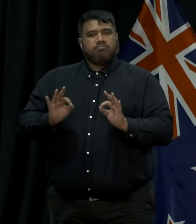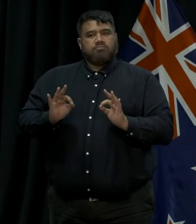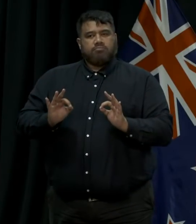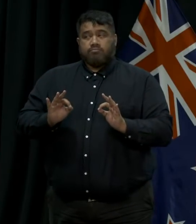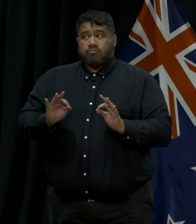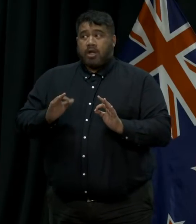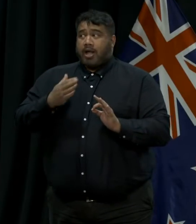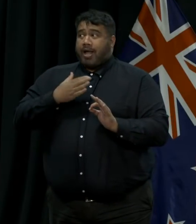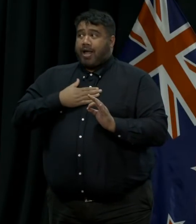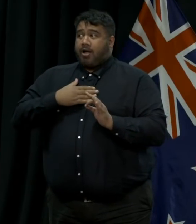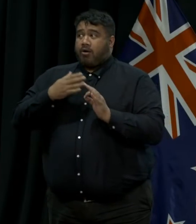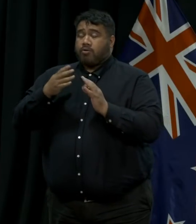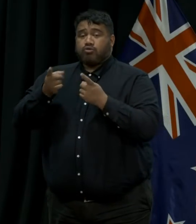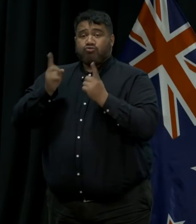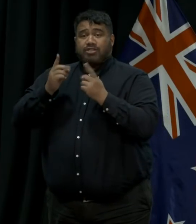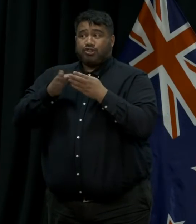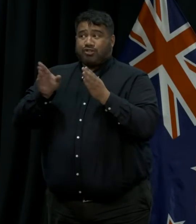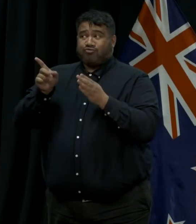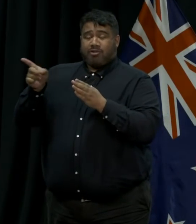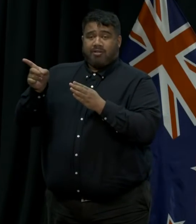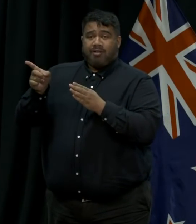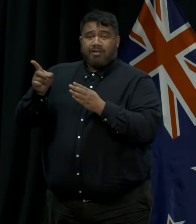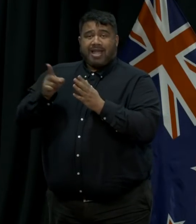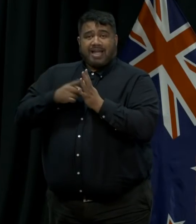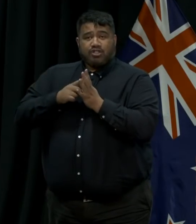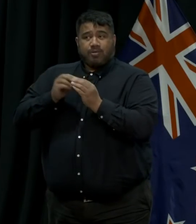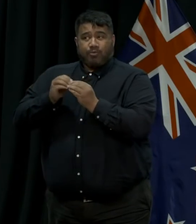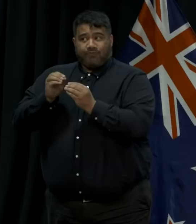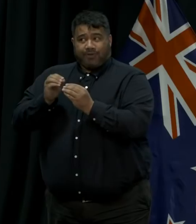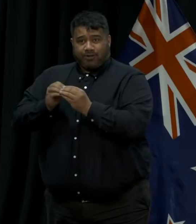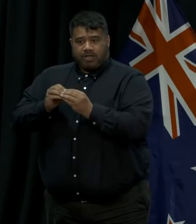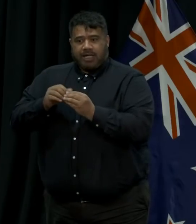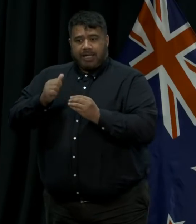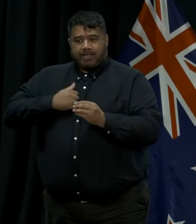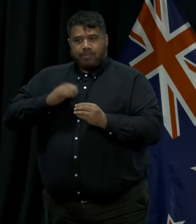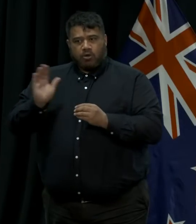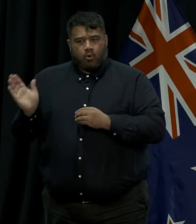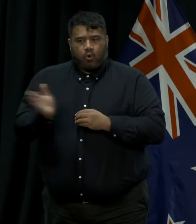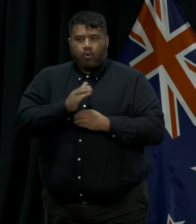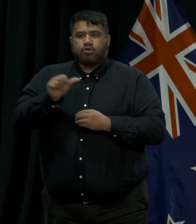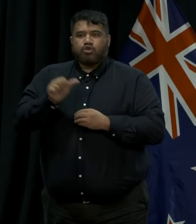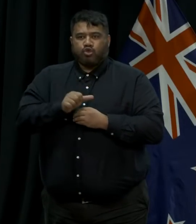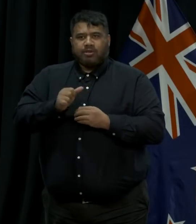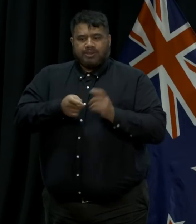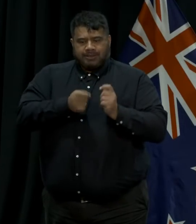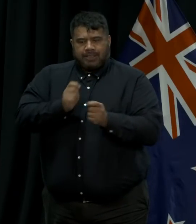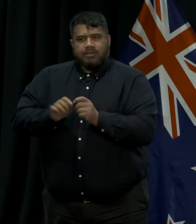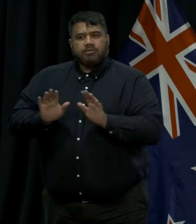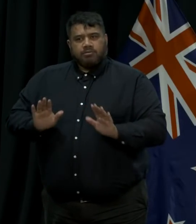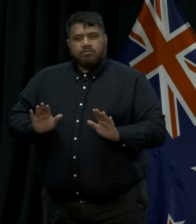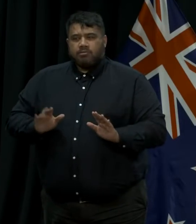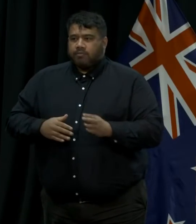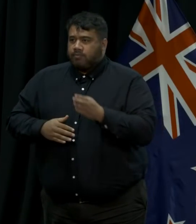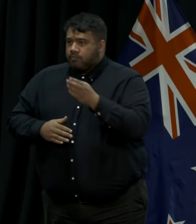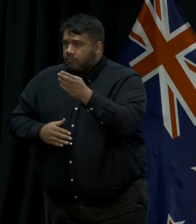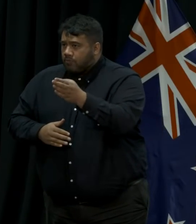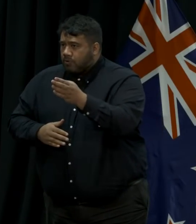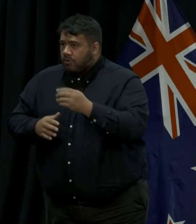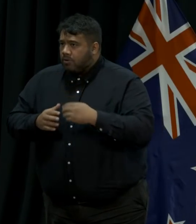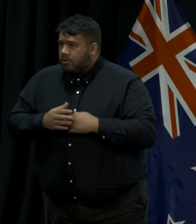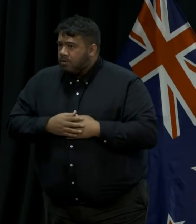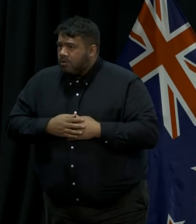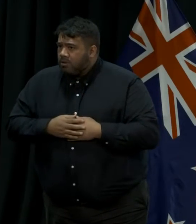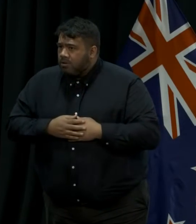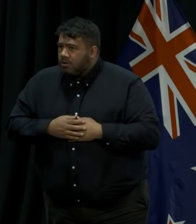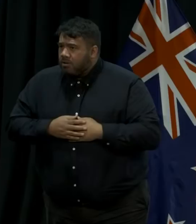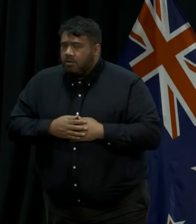our expectation is that everyone is also being tested. Down the back. Compassionate leave has been granted on, I think, 198 or